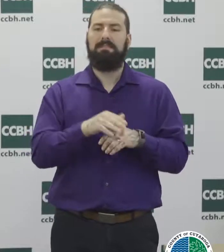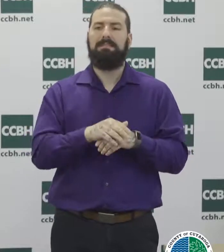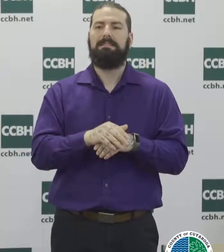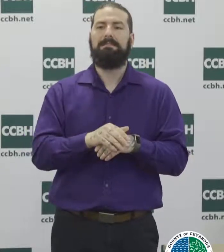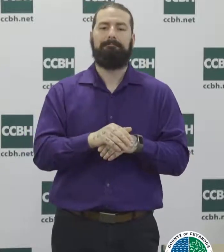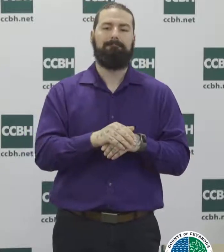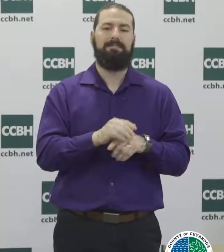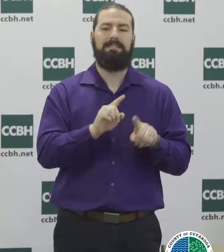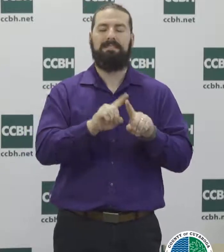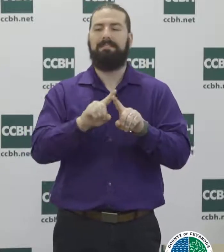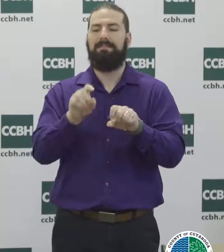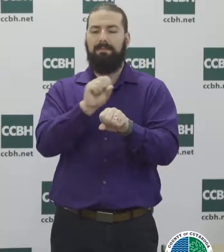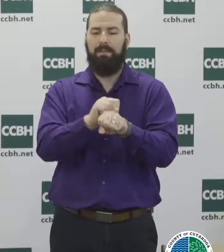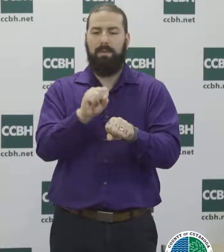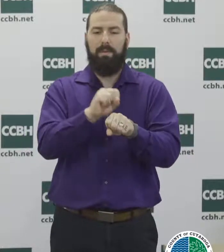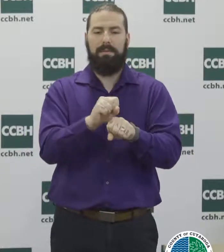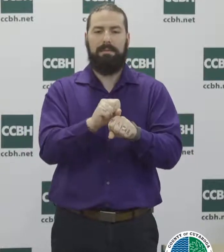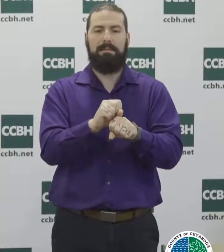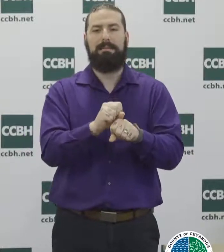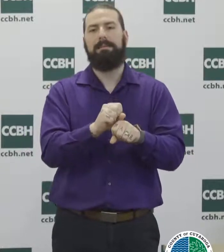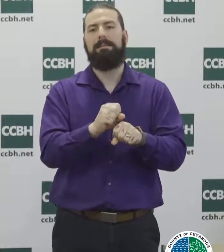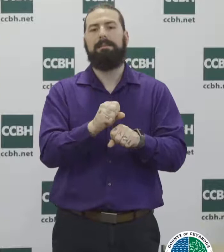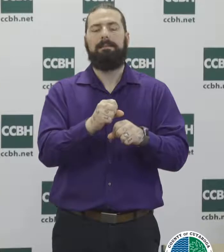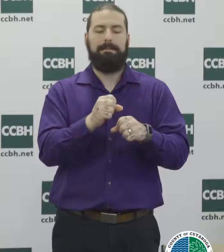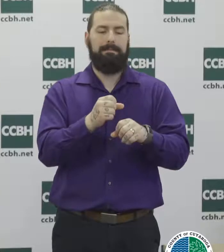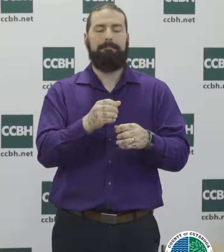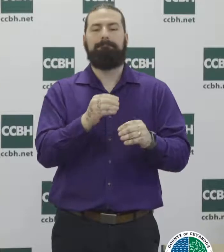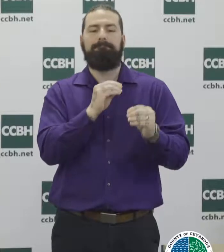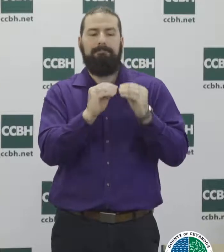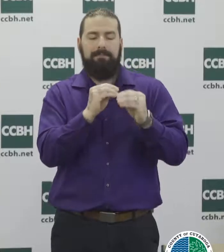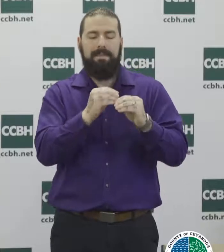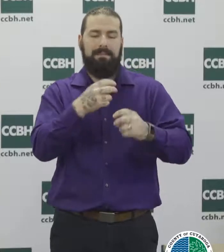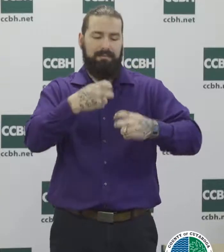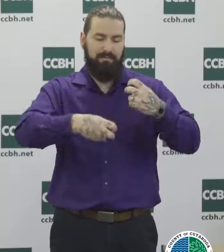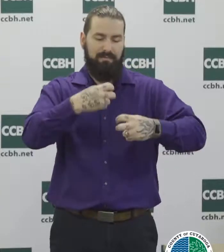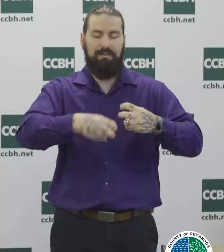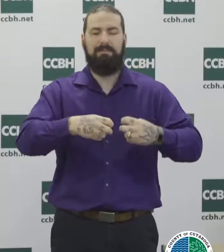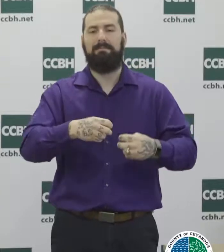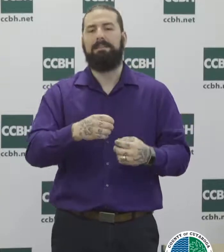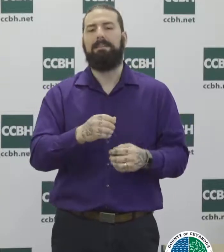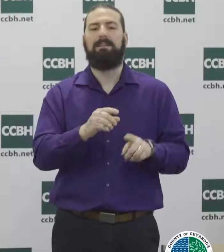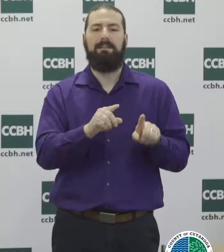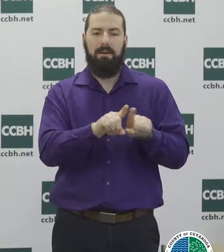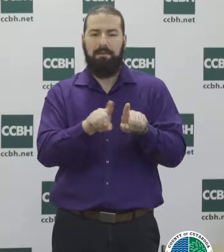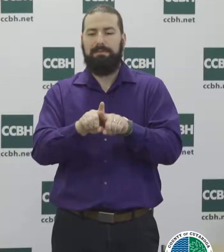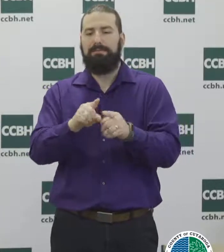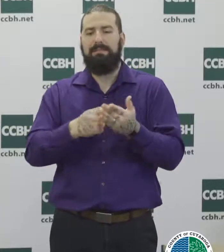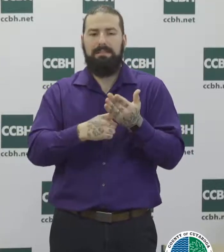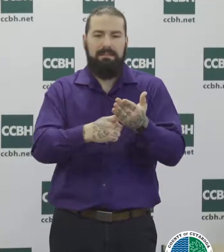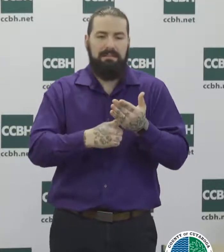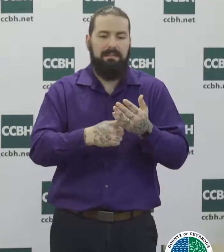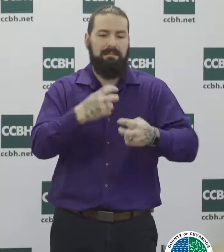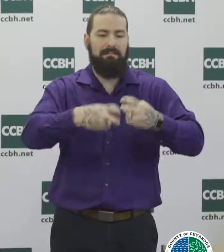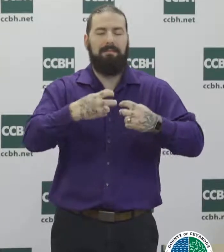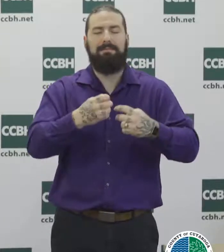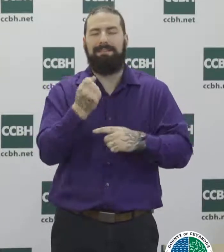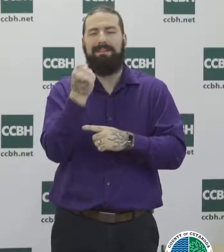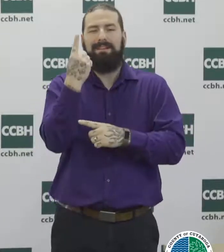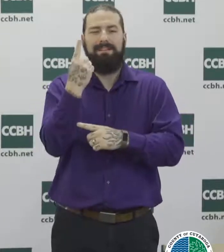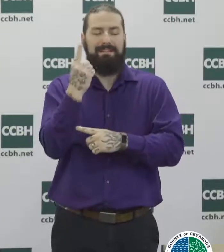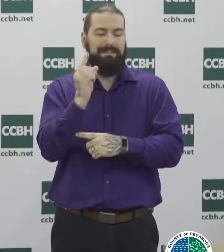work, over the last decade to be able to talk about these issues and to understand our